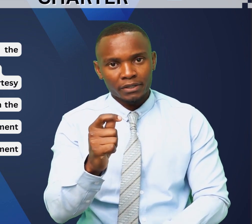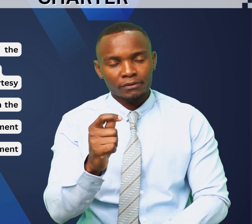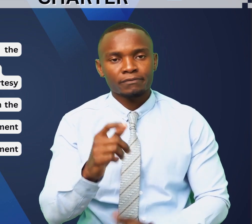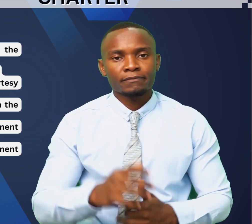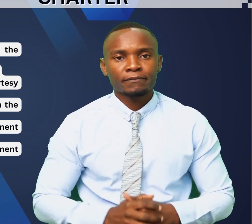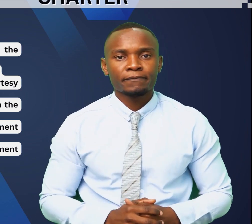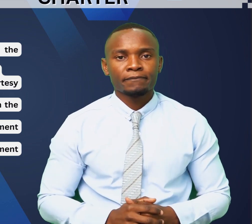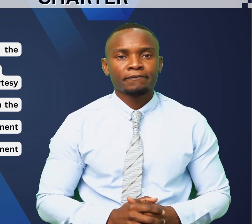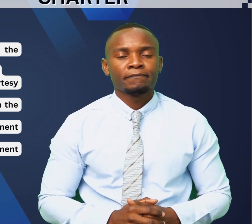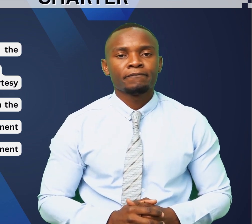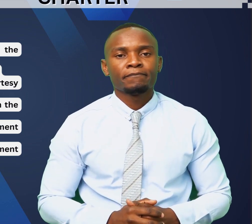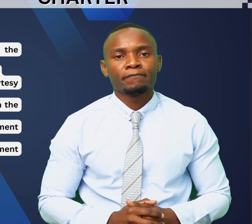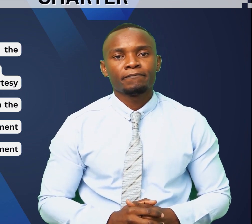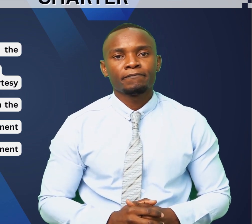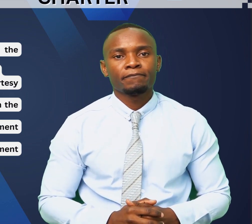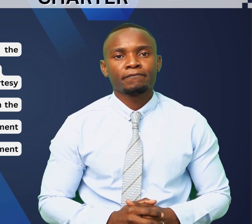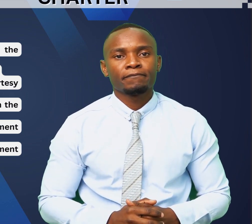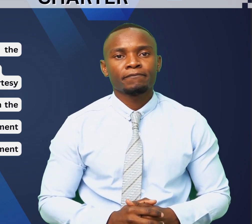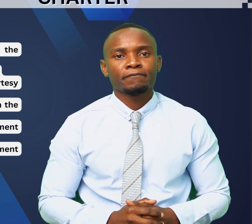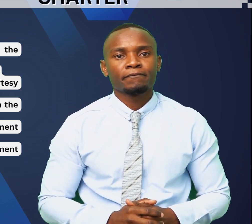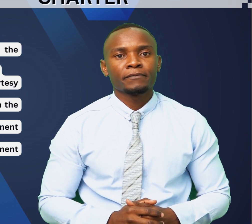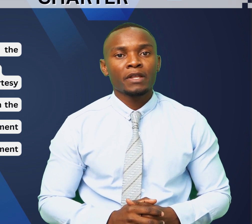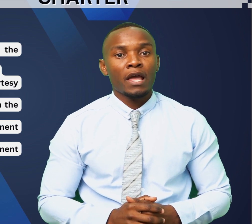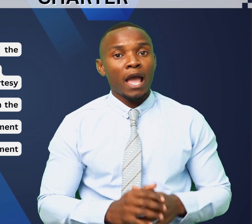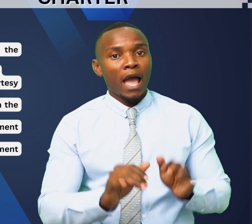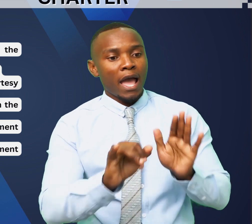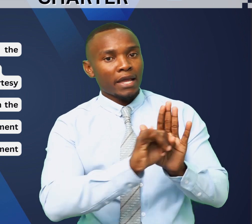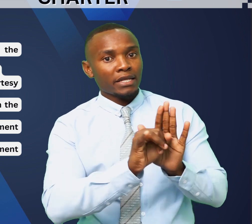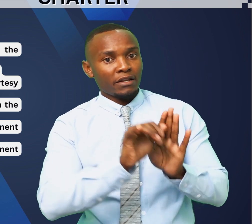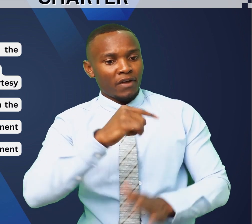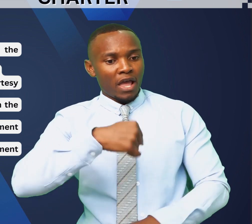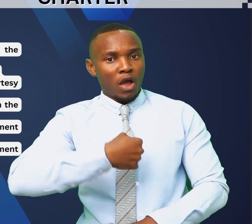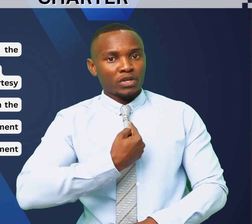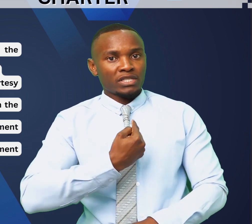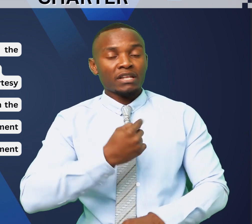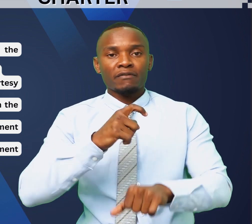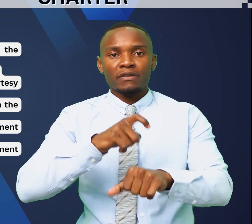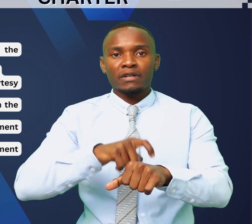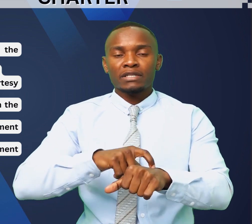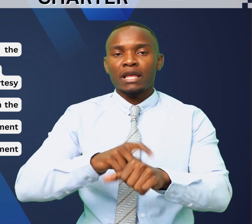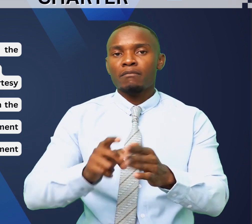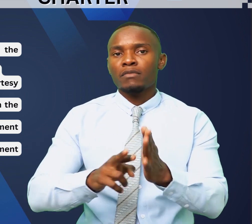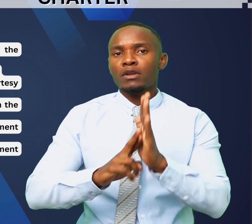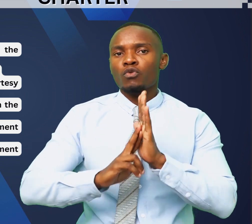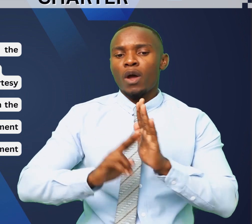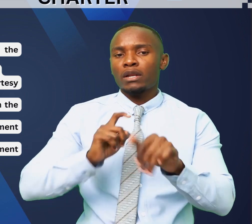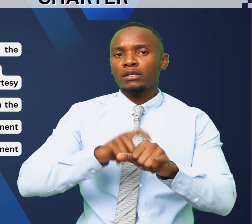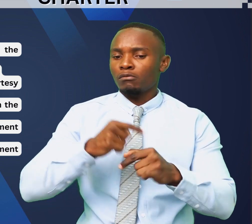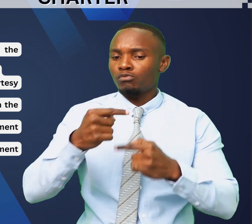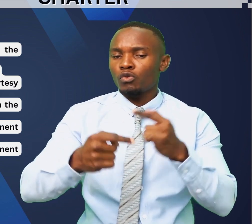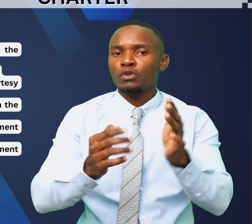courtesy, and respect, duly identify ourselves when required to in the course of our